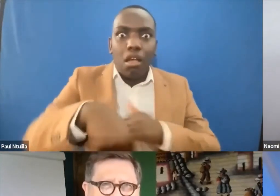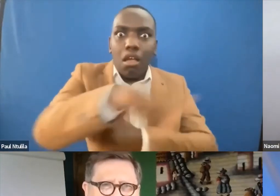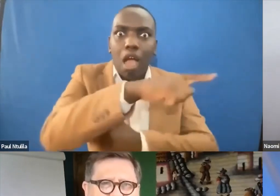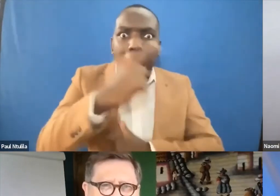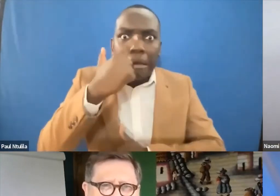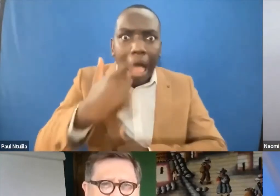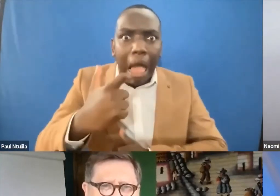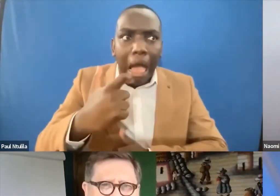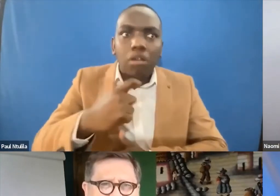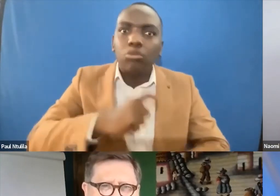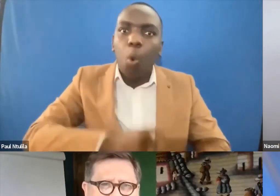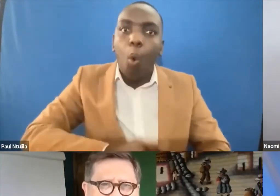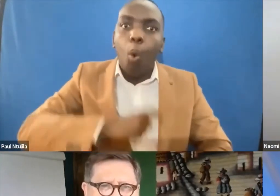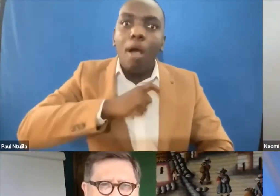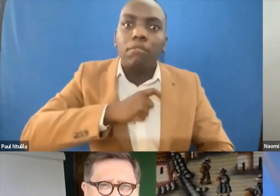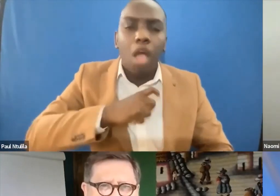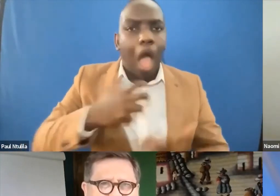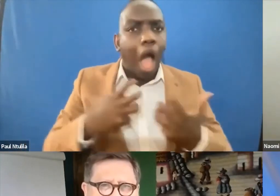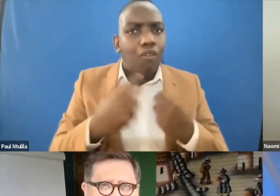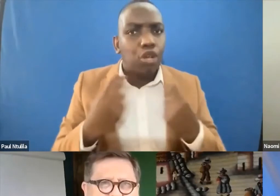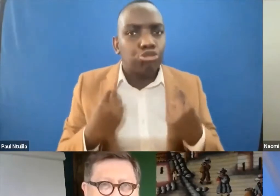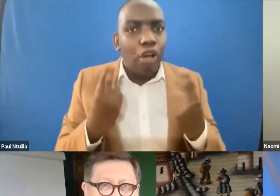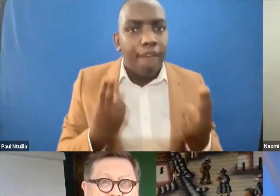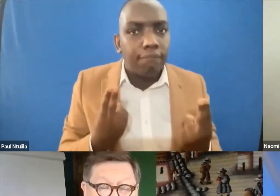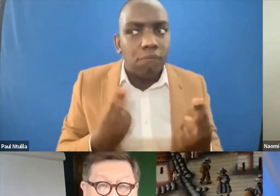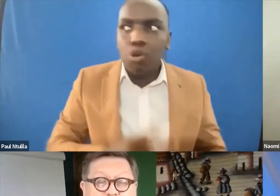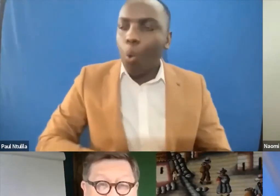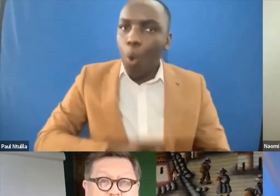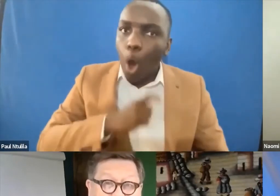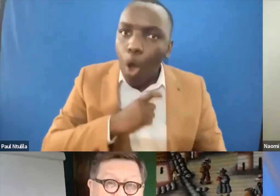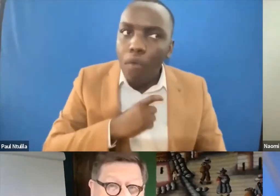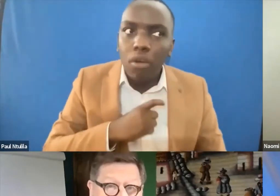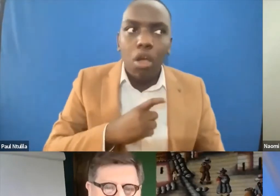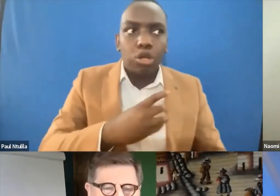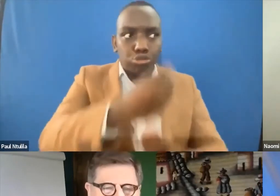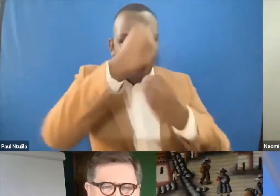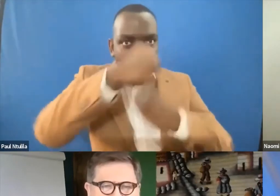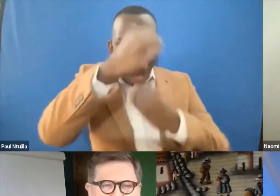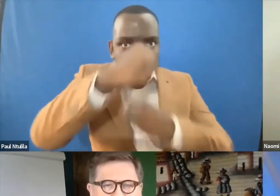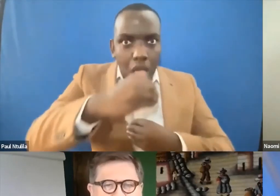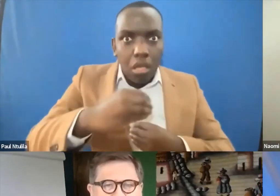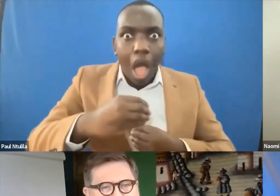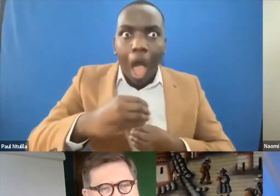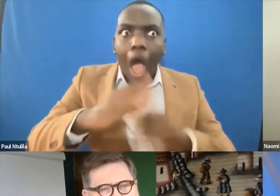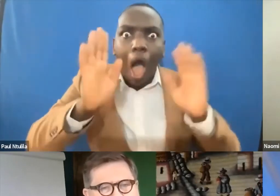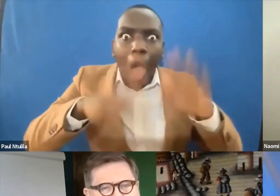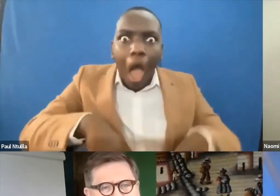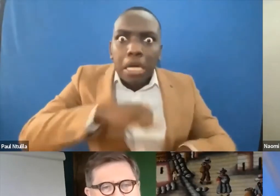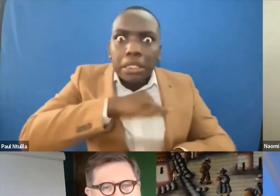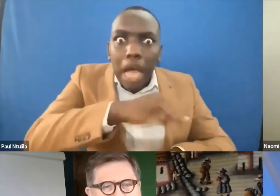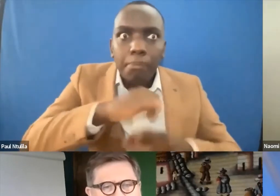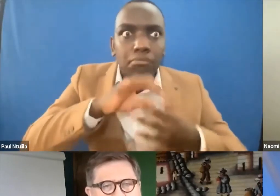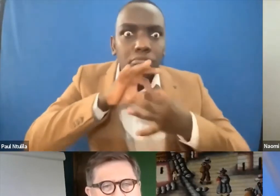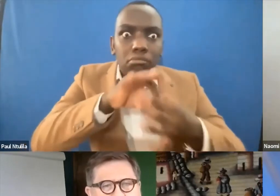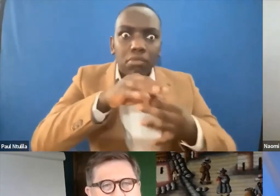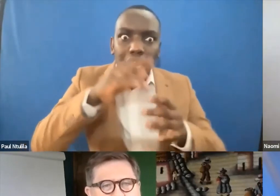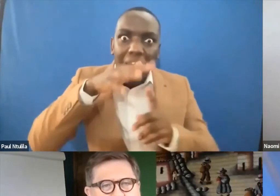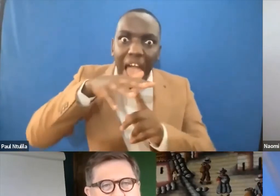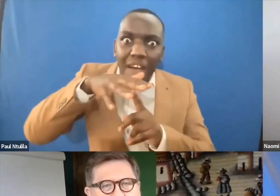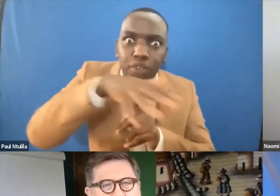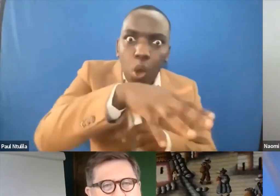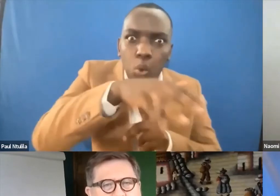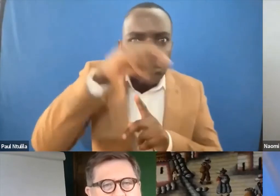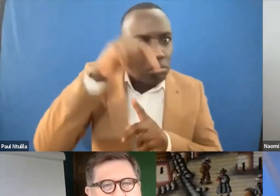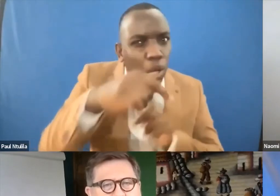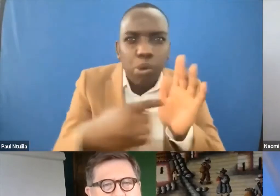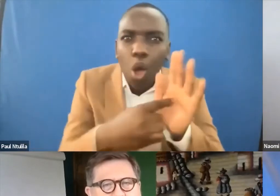deaf people, that there's the opportunity for those people to develop their confidence, to learn that